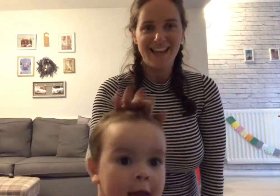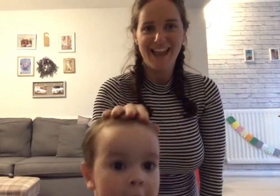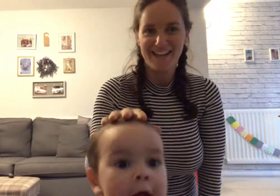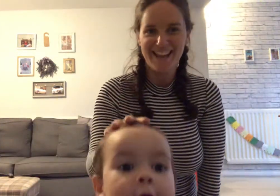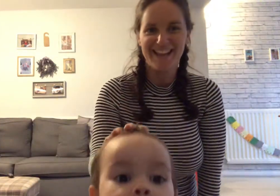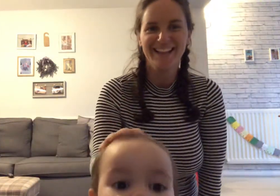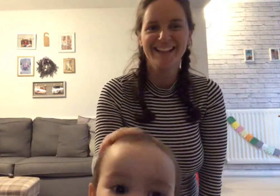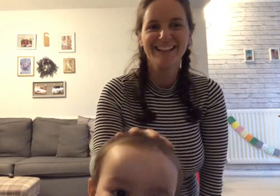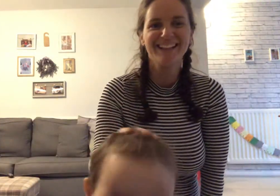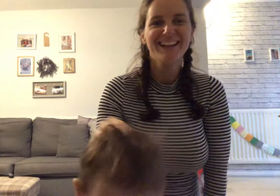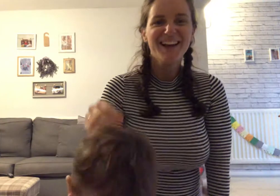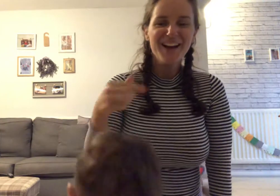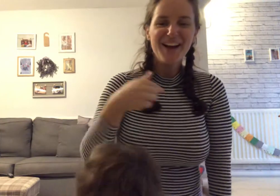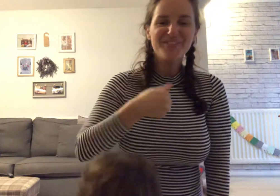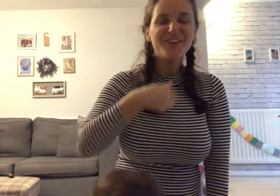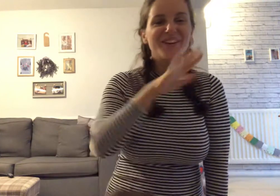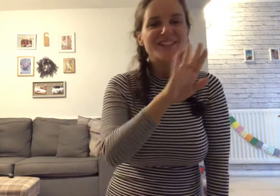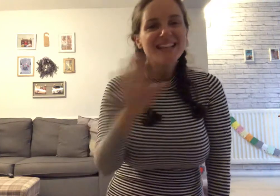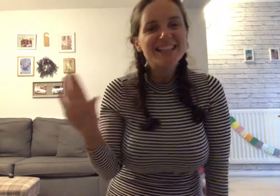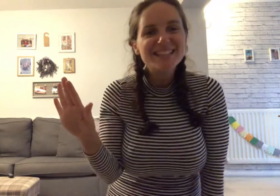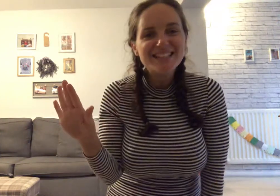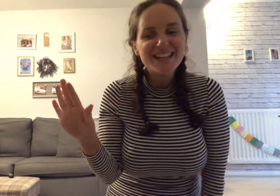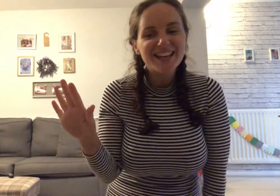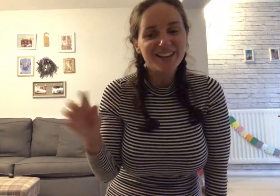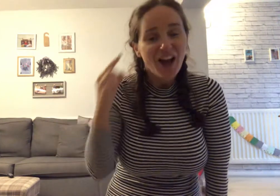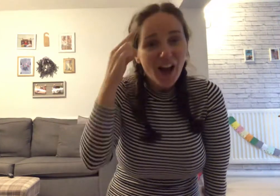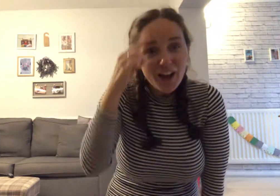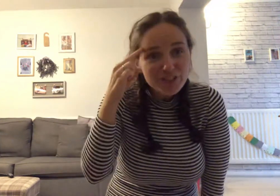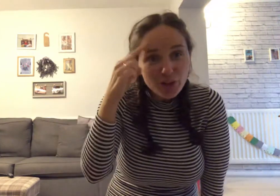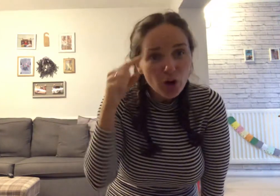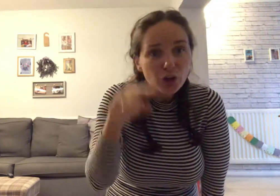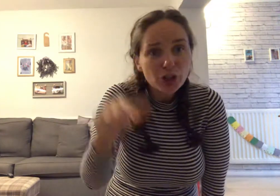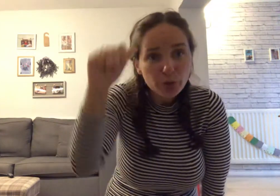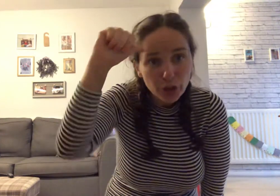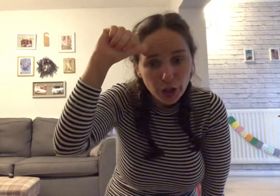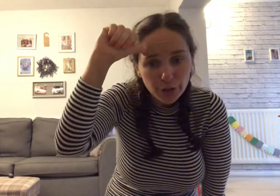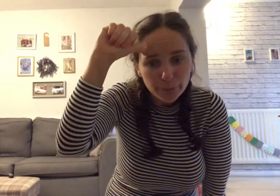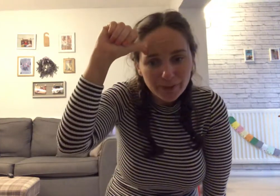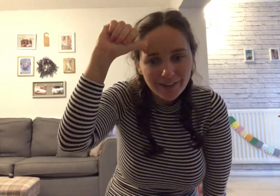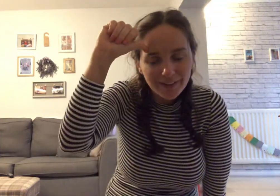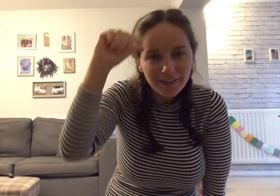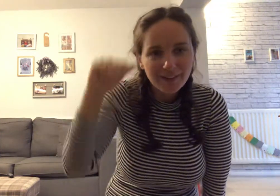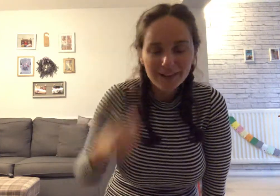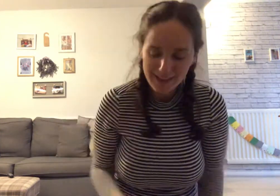Lenny. Of course I didn't. Lenny, I thought God. You knew. Mummy. Yeah?